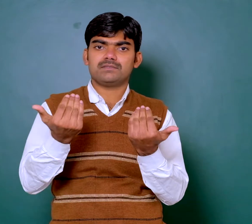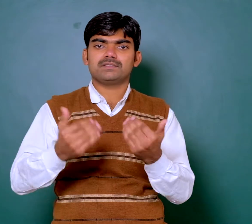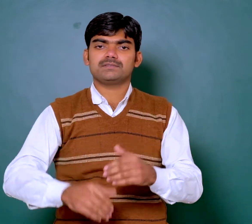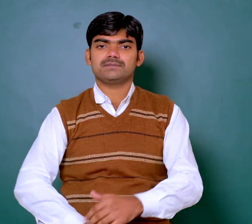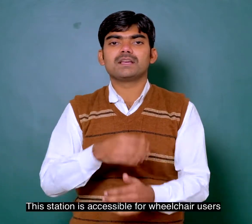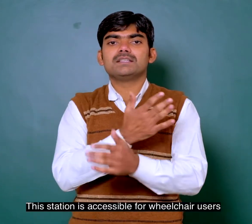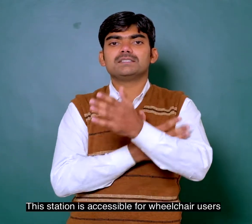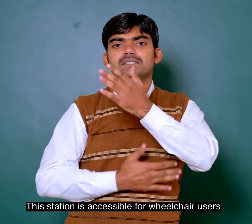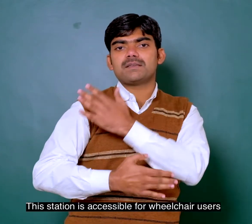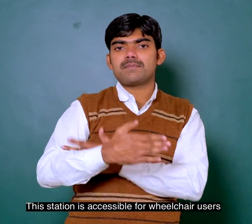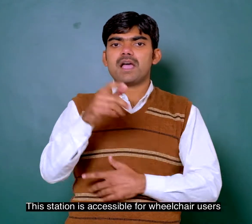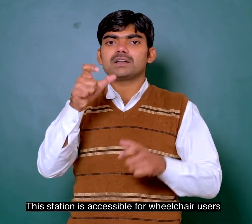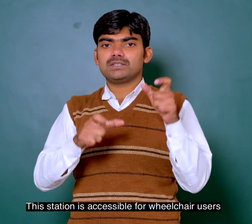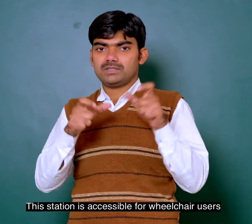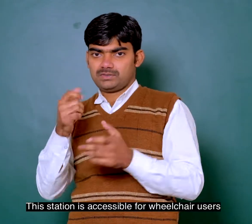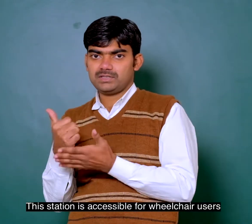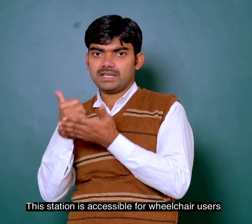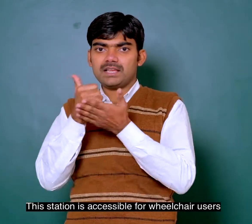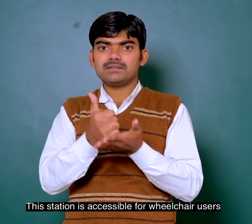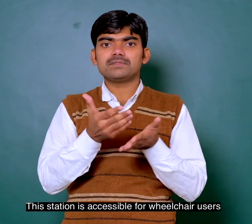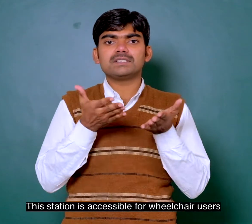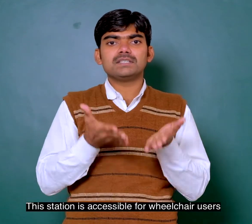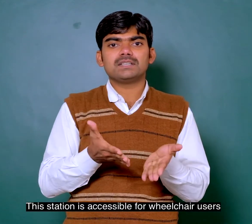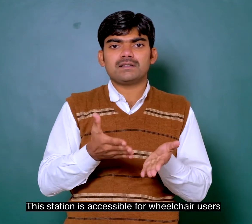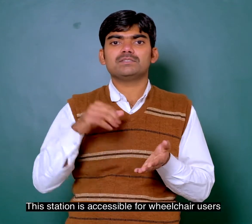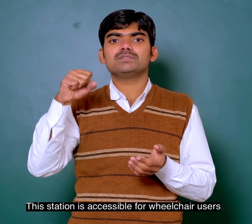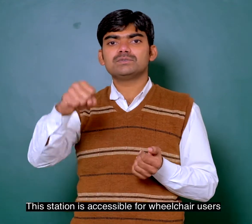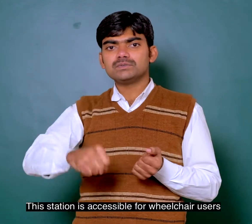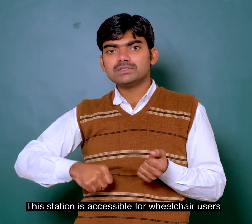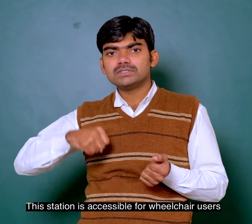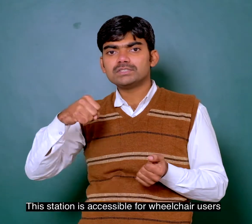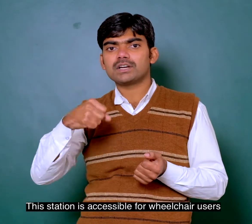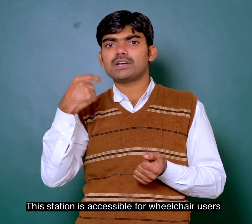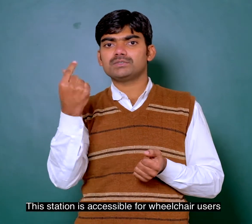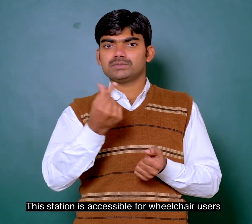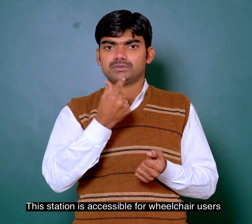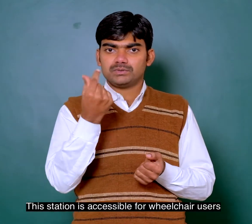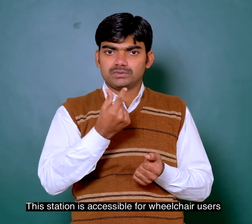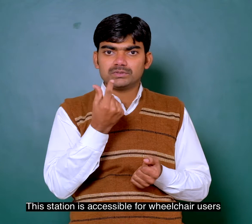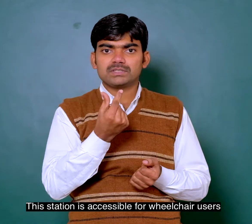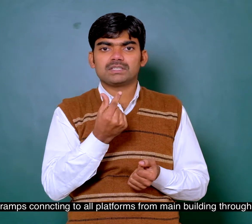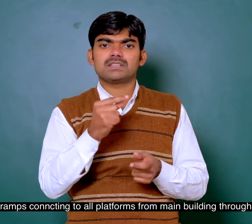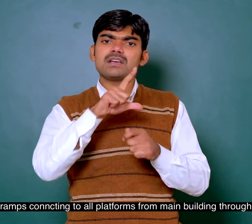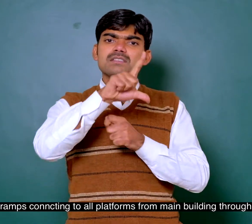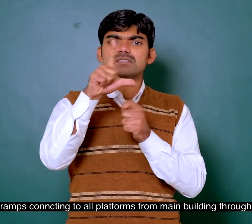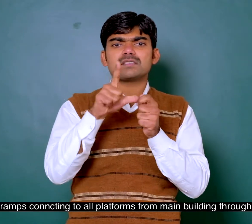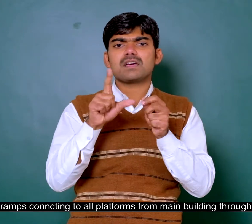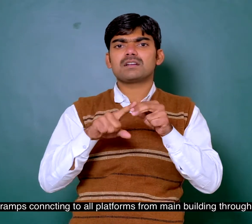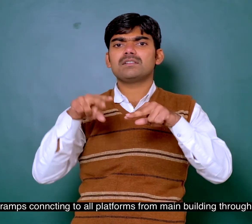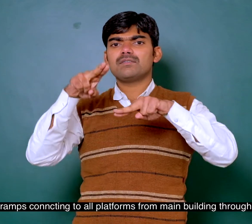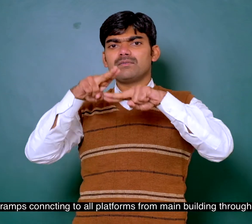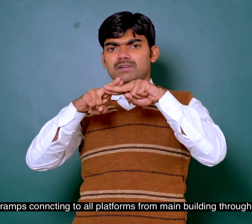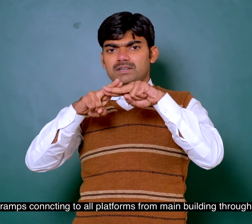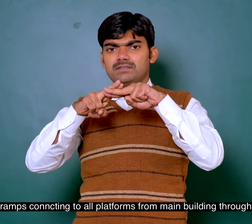This station is accessible for wheelchair users and have ramps connecting to